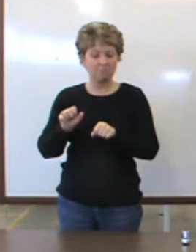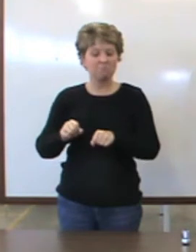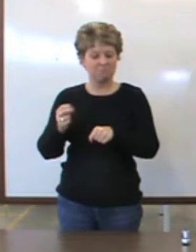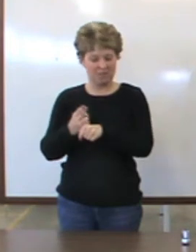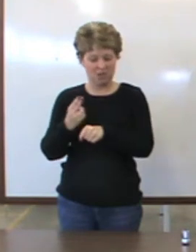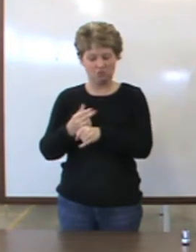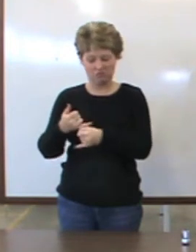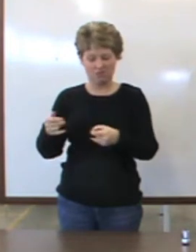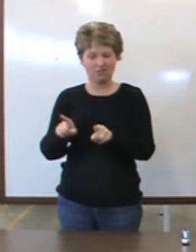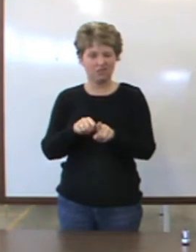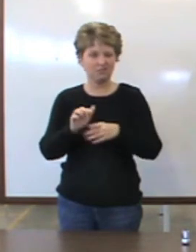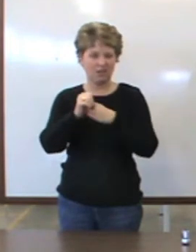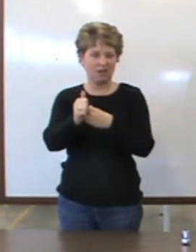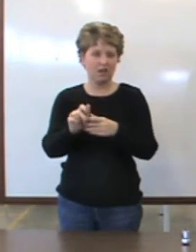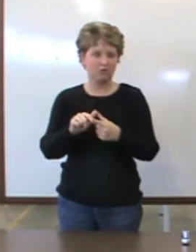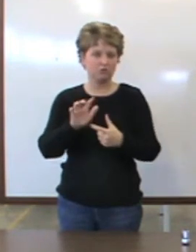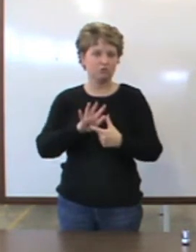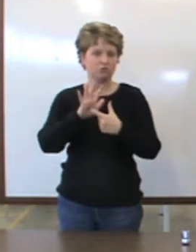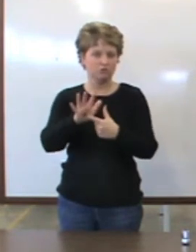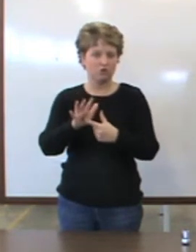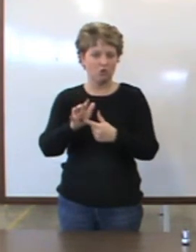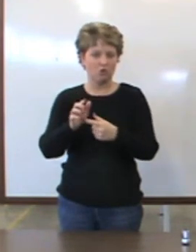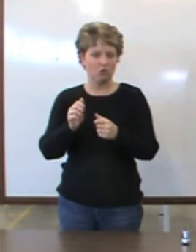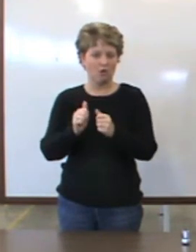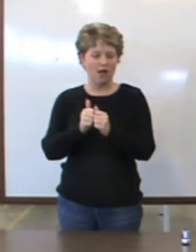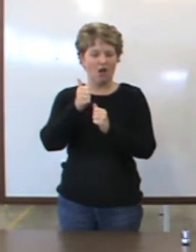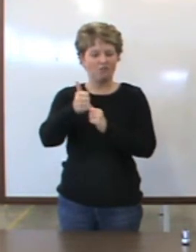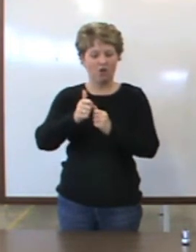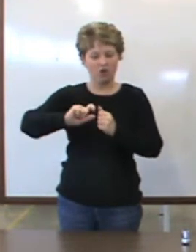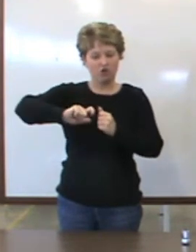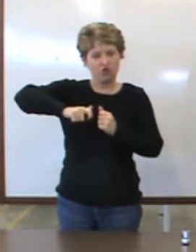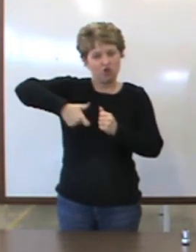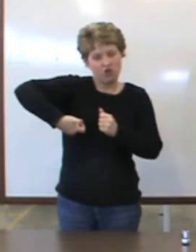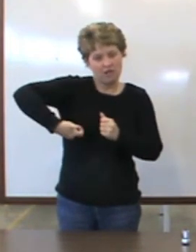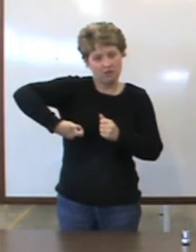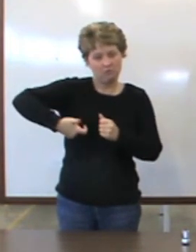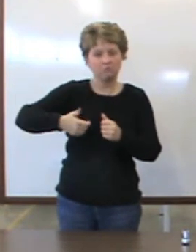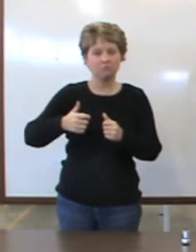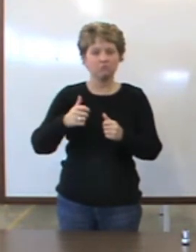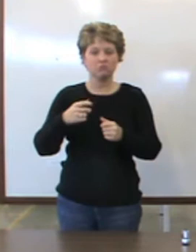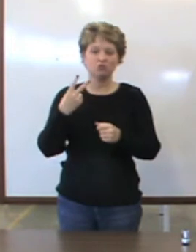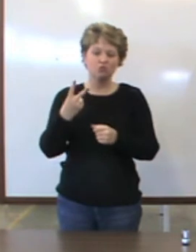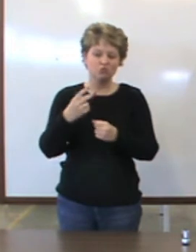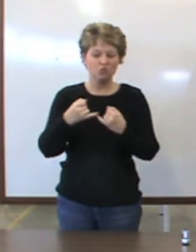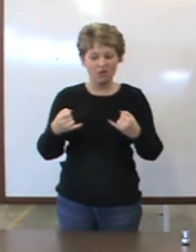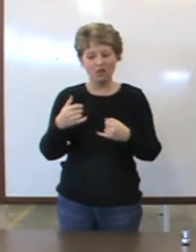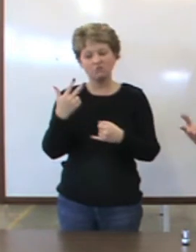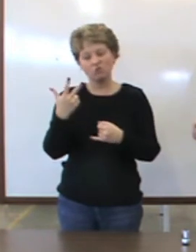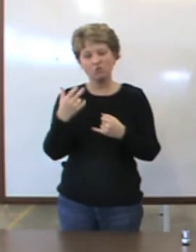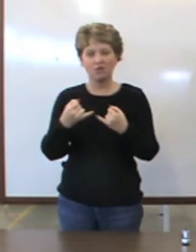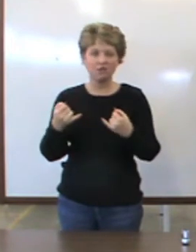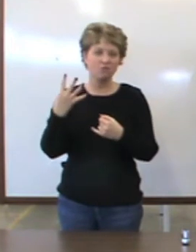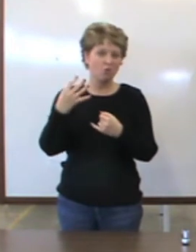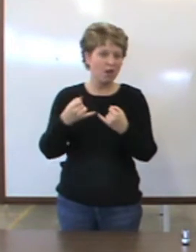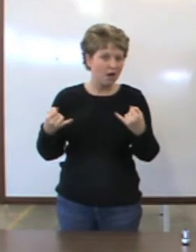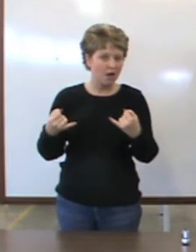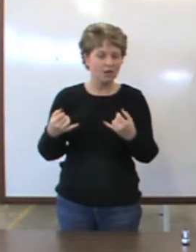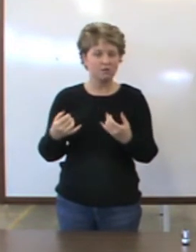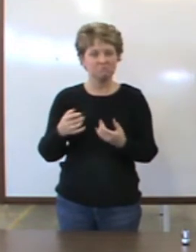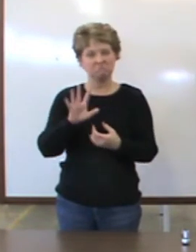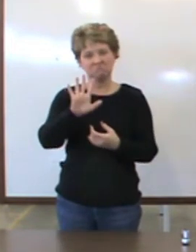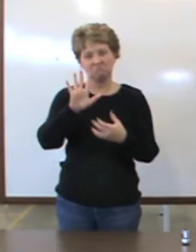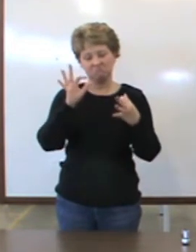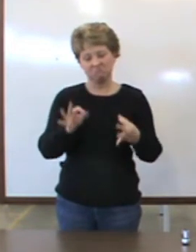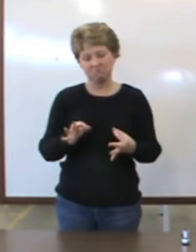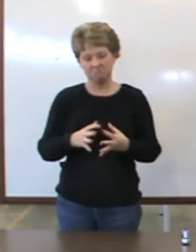use those as guides to show how far you're turning your bar, and you can go 2 lines, 3 lines, 4 lines. It's